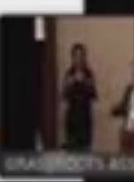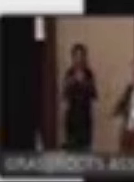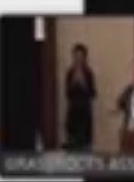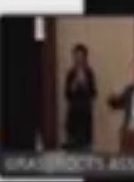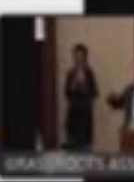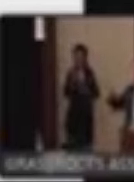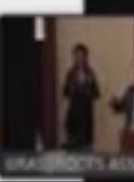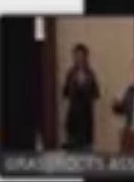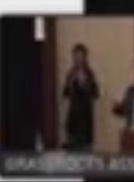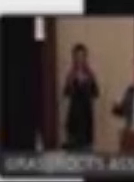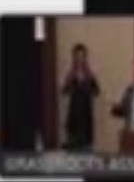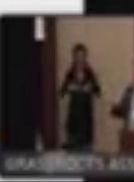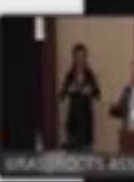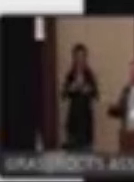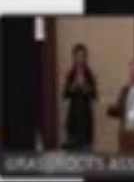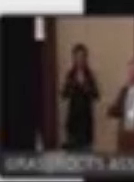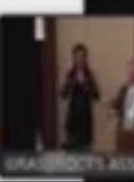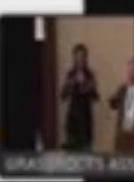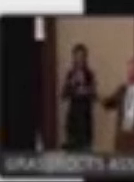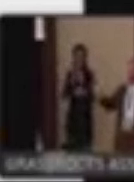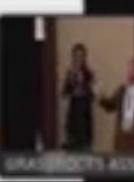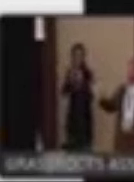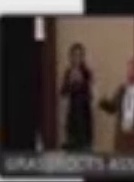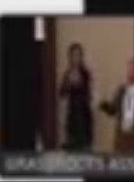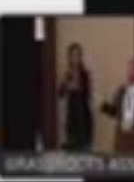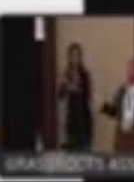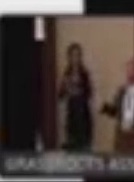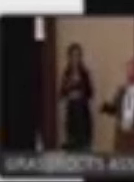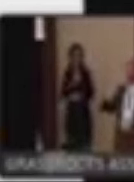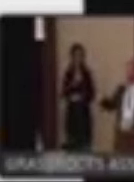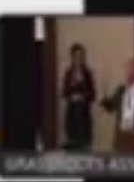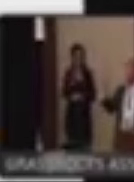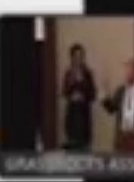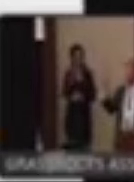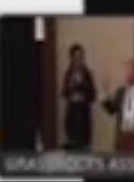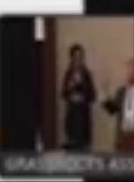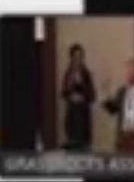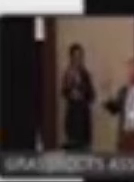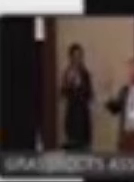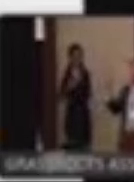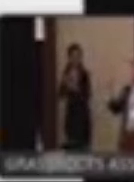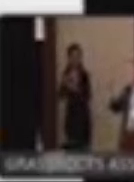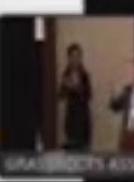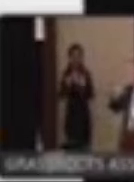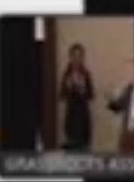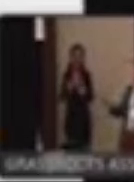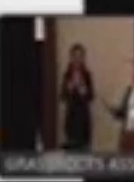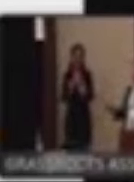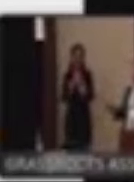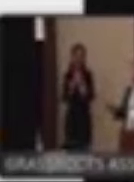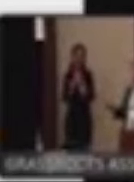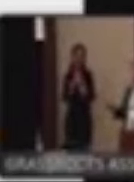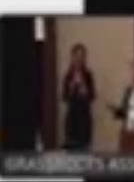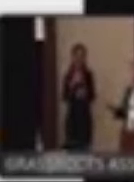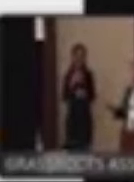better, but we, like I said, in acute COVID, released a lot of patients who got better who weren't